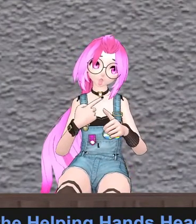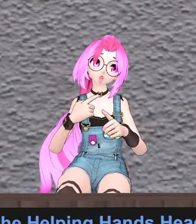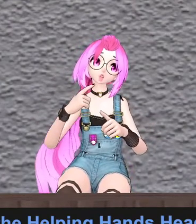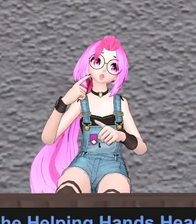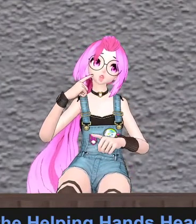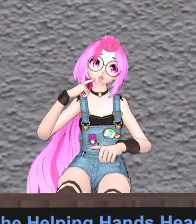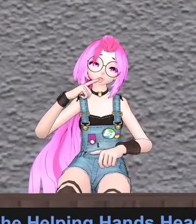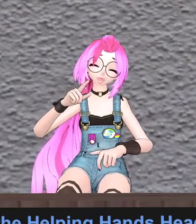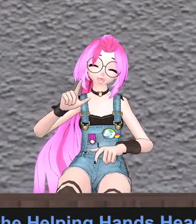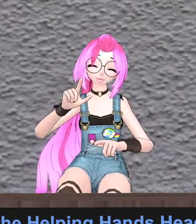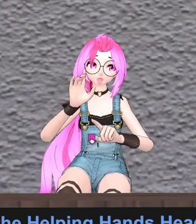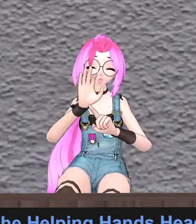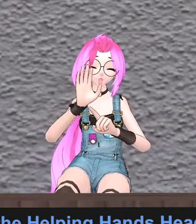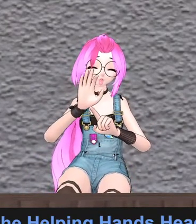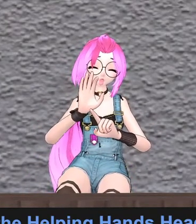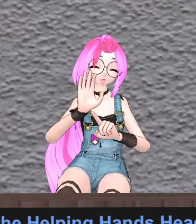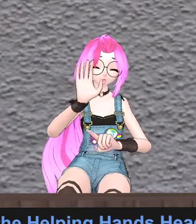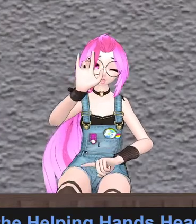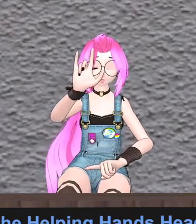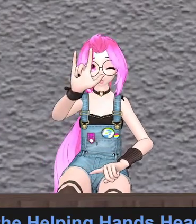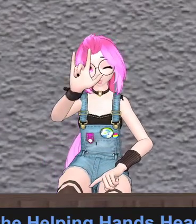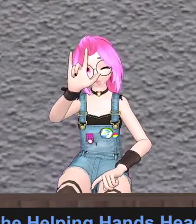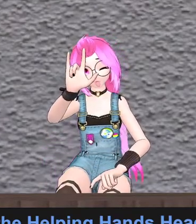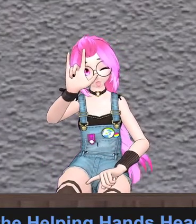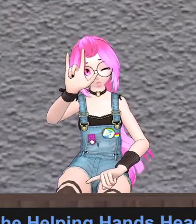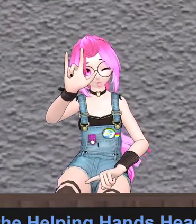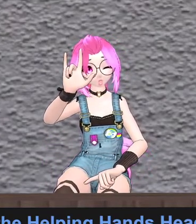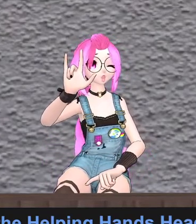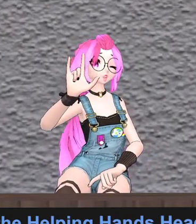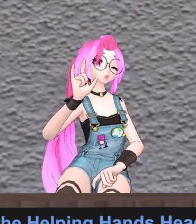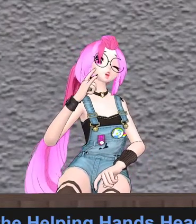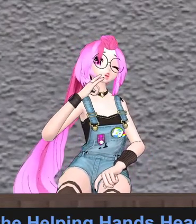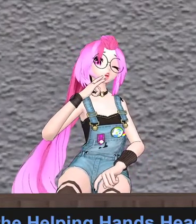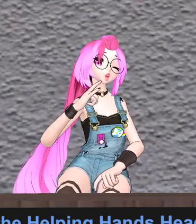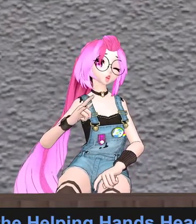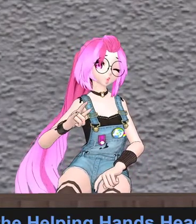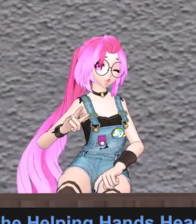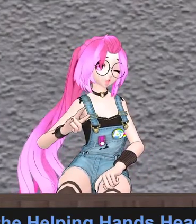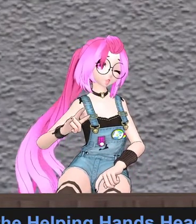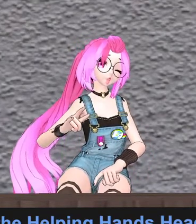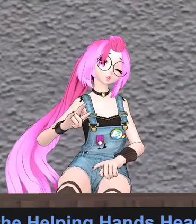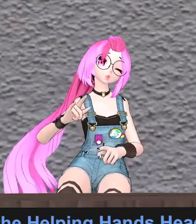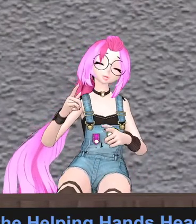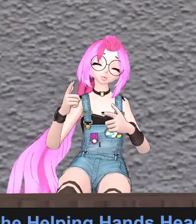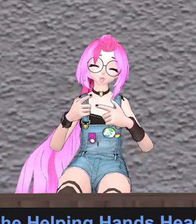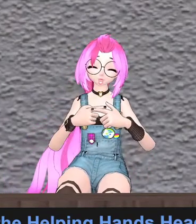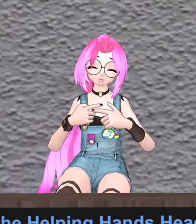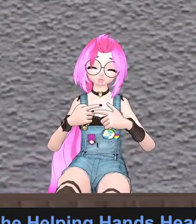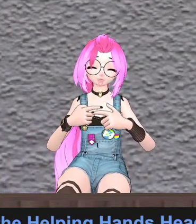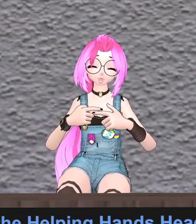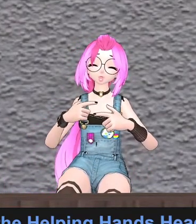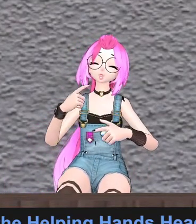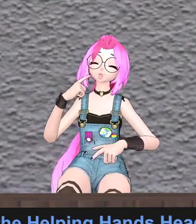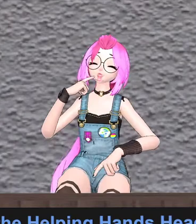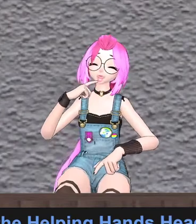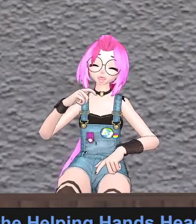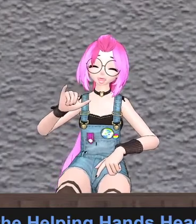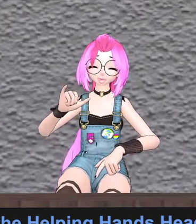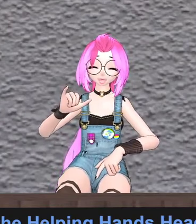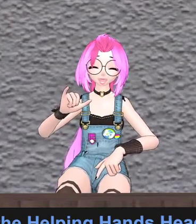number one, California popularized the I love you hand, so that's why it utilizes that. Second, California is